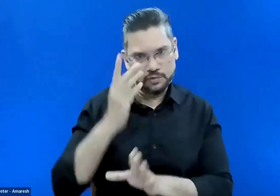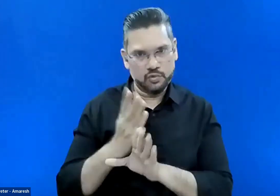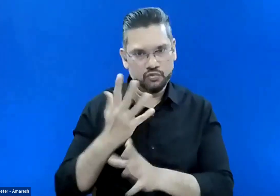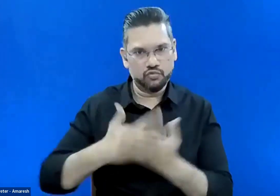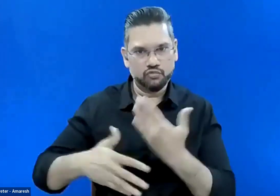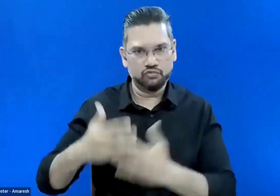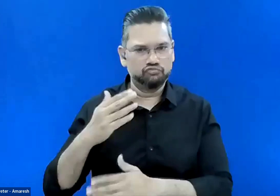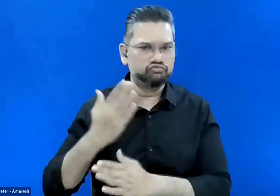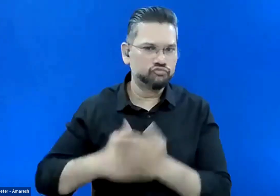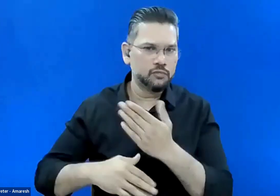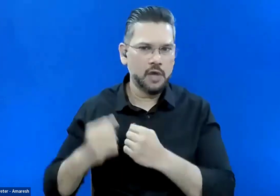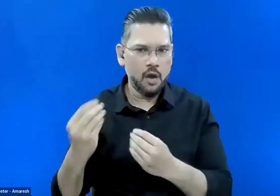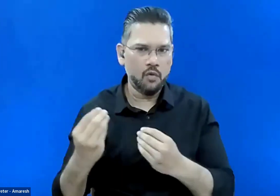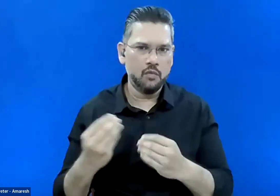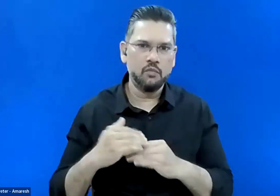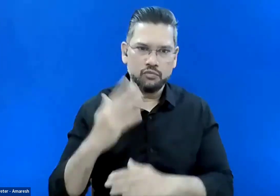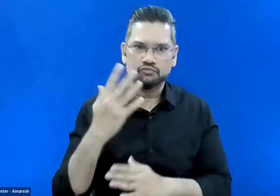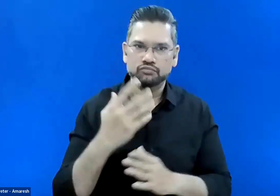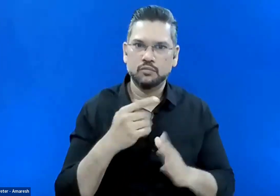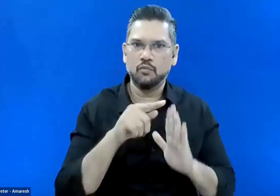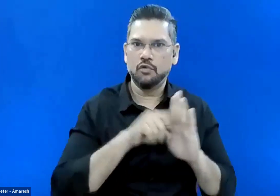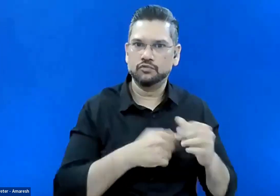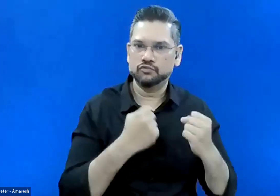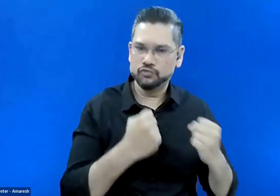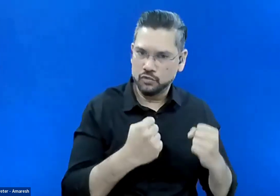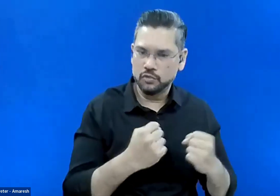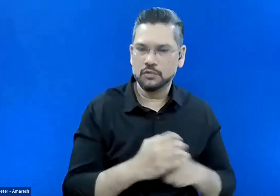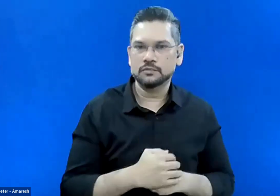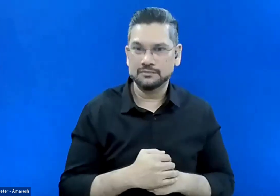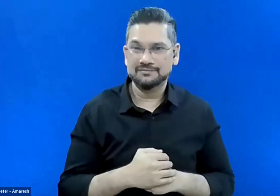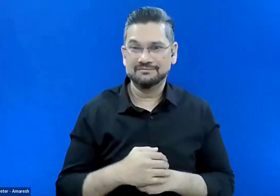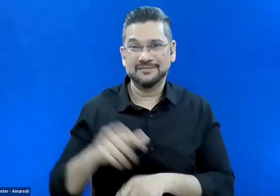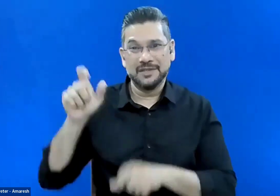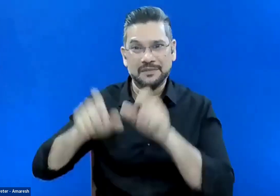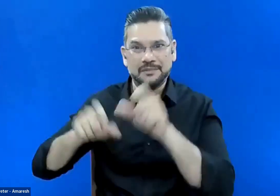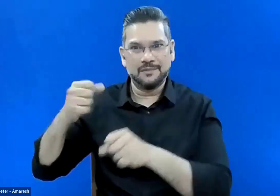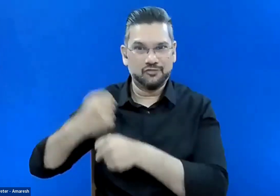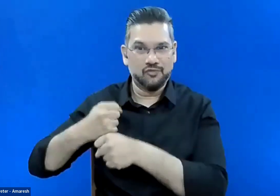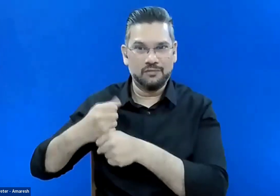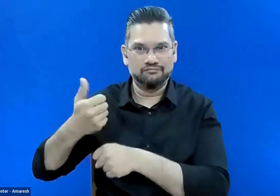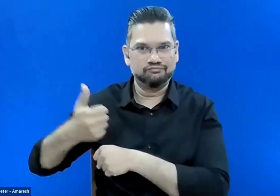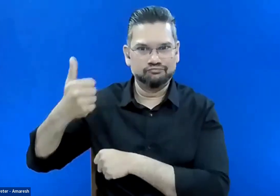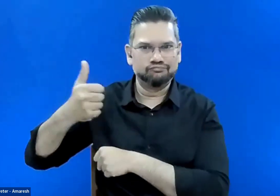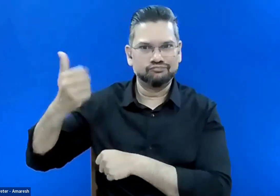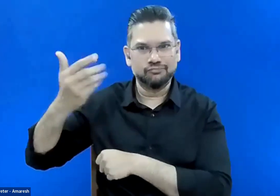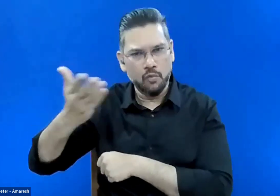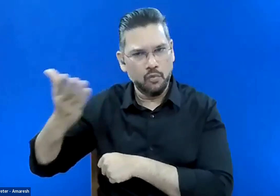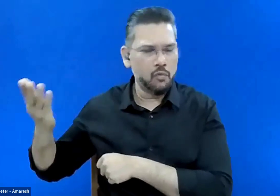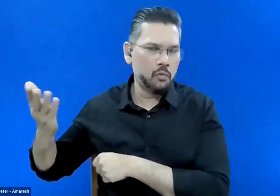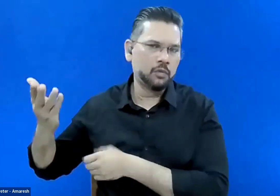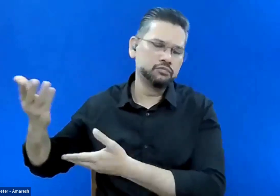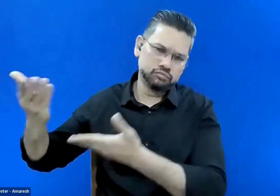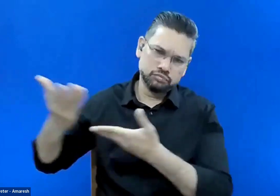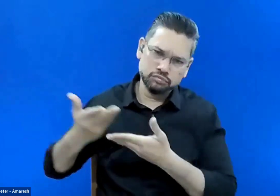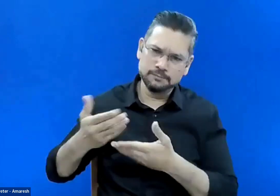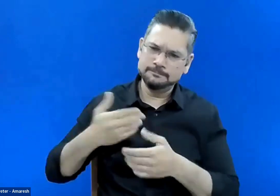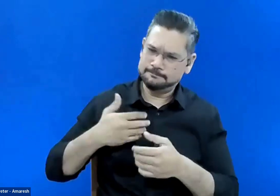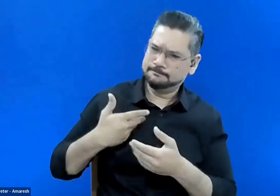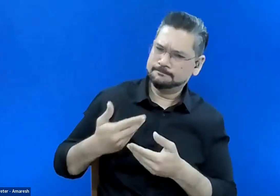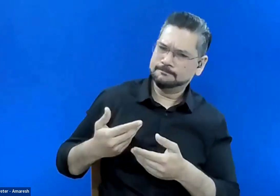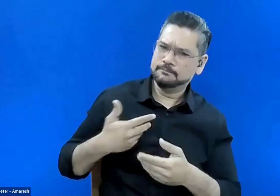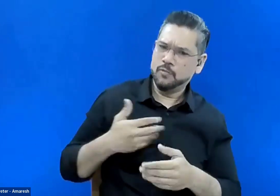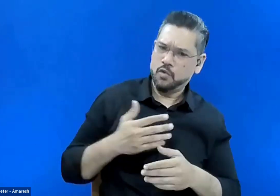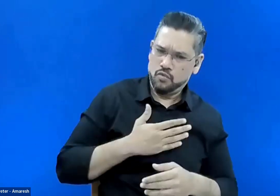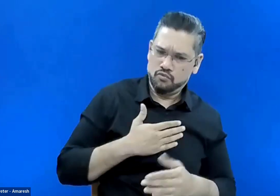should give a chance in our capacity and knowledge. There is also